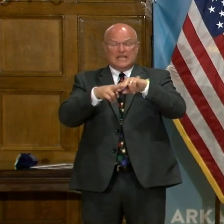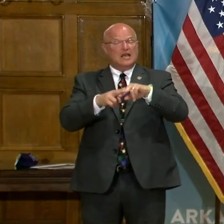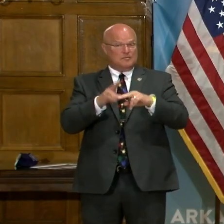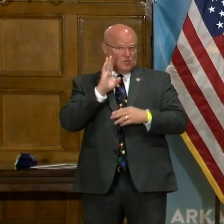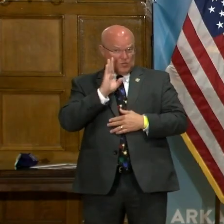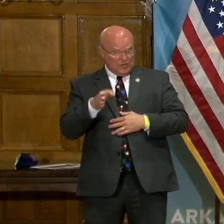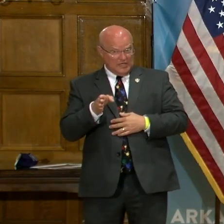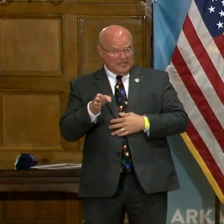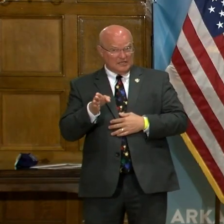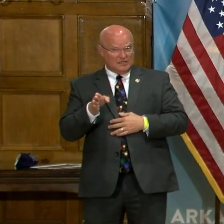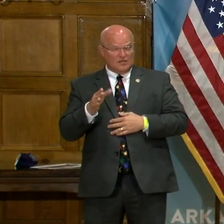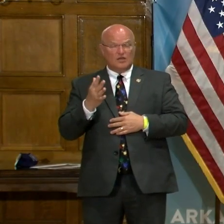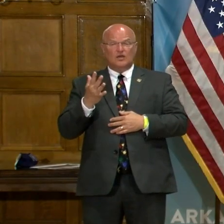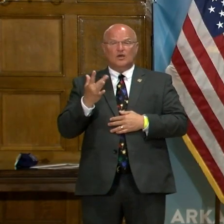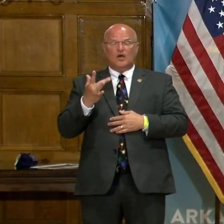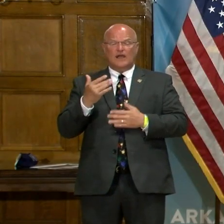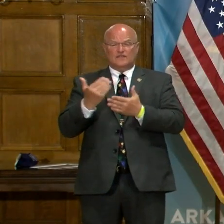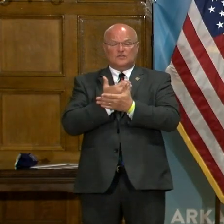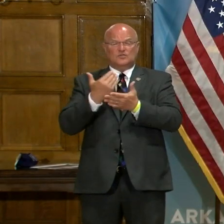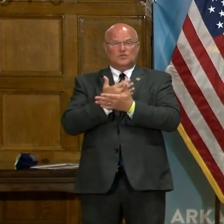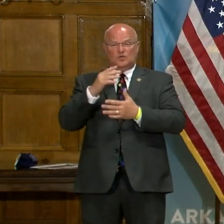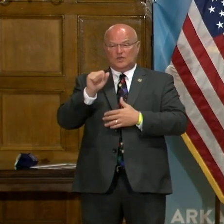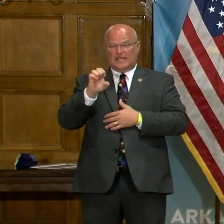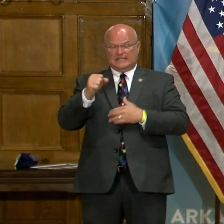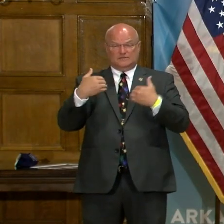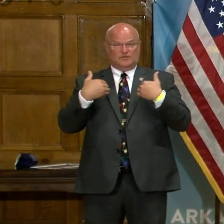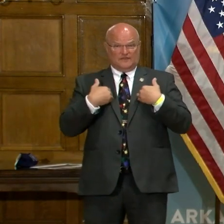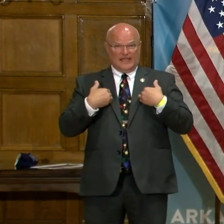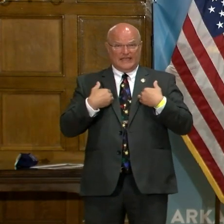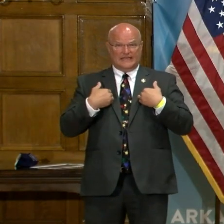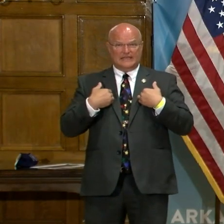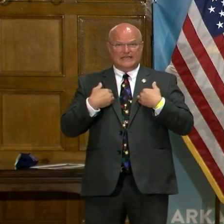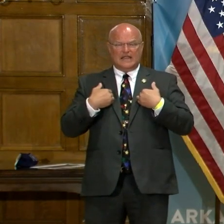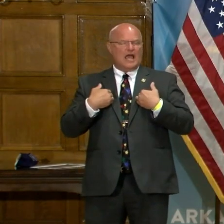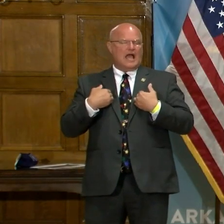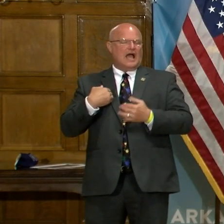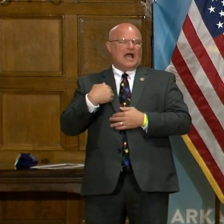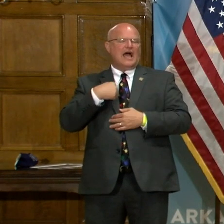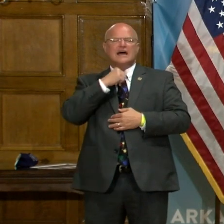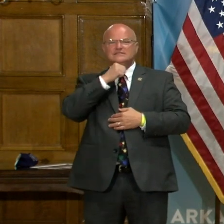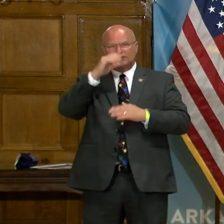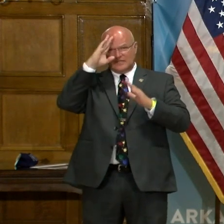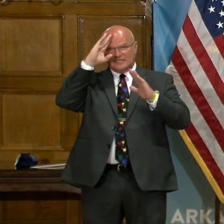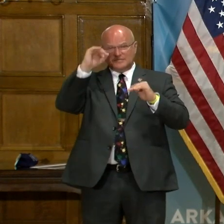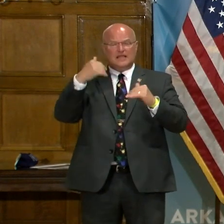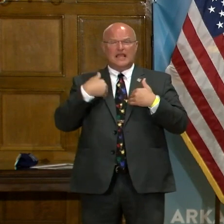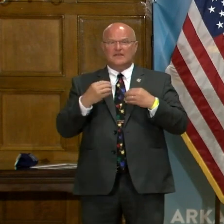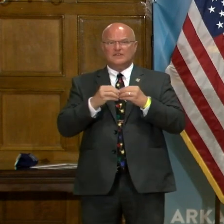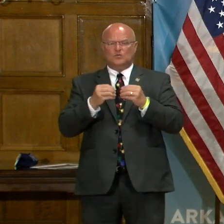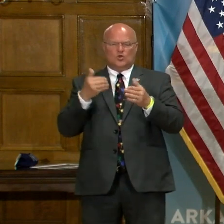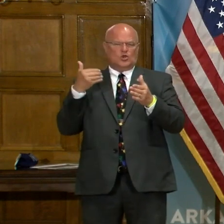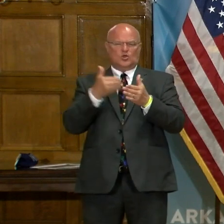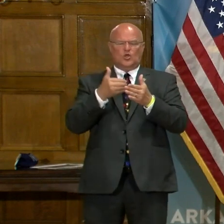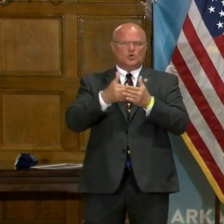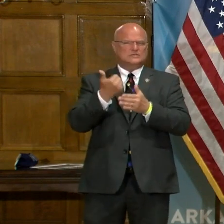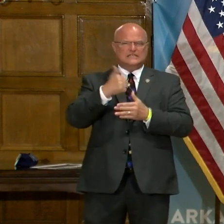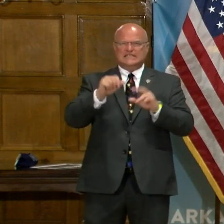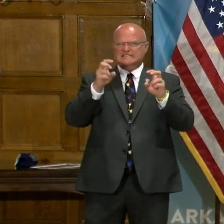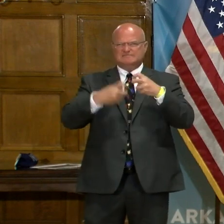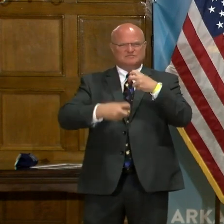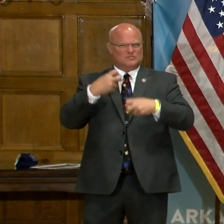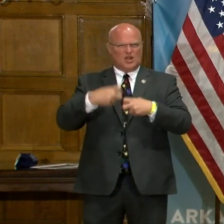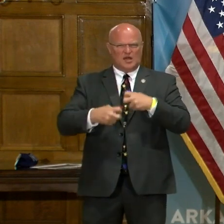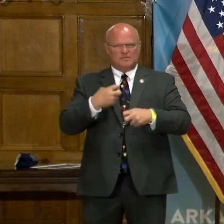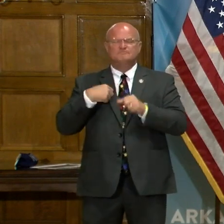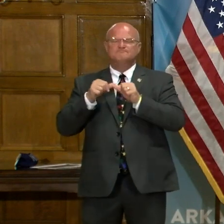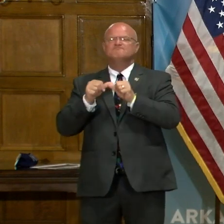some as a result of the new cases that we've had, I don't expect that there's going to be anywhere close to any issue there,